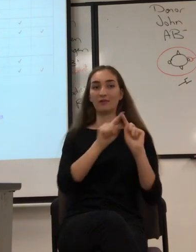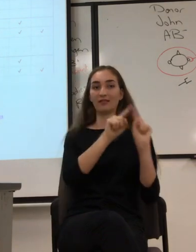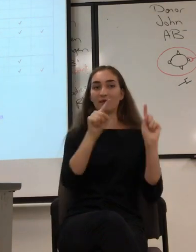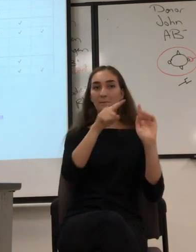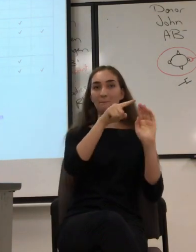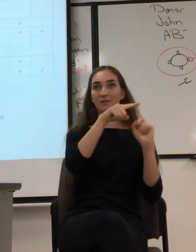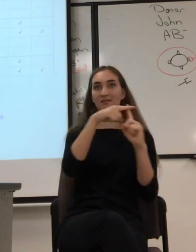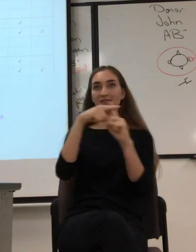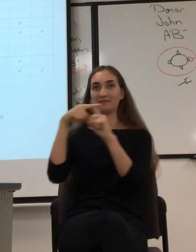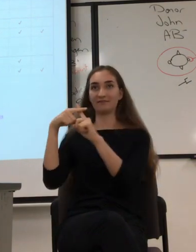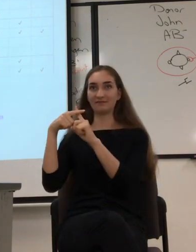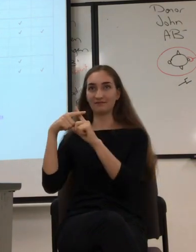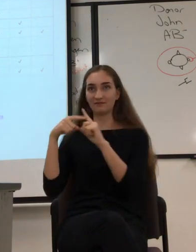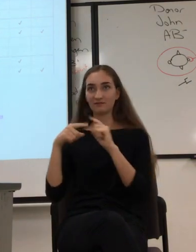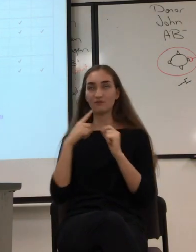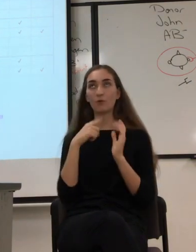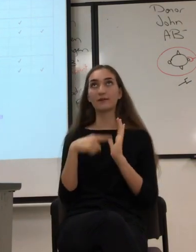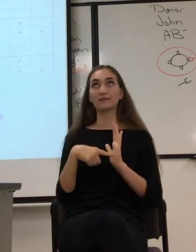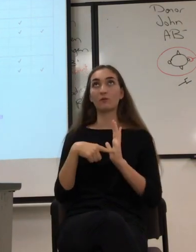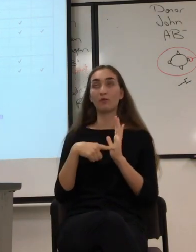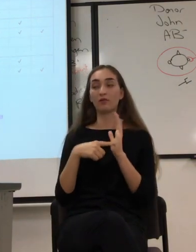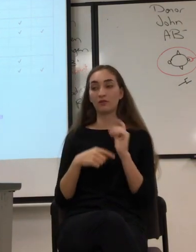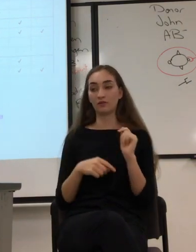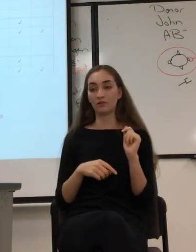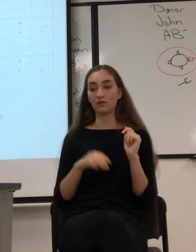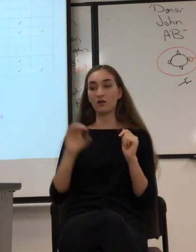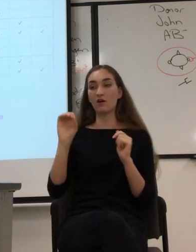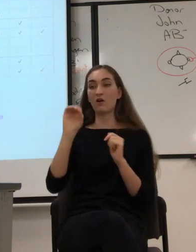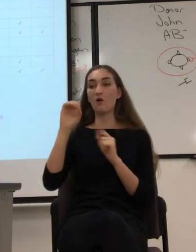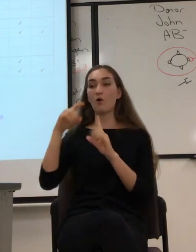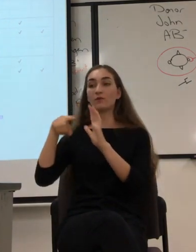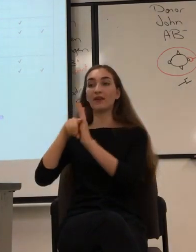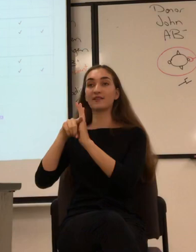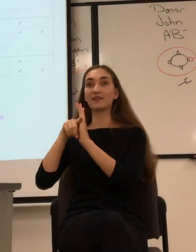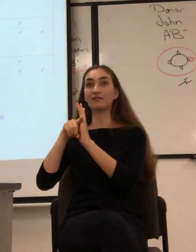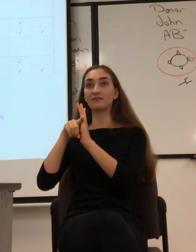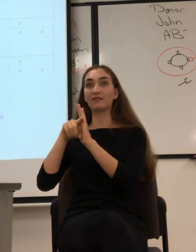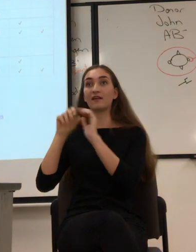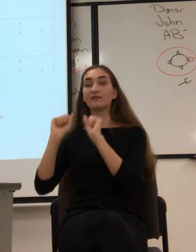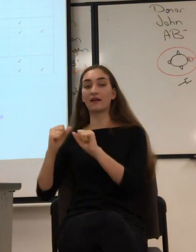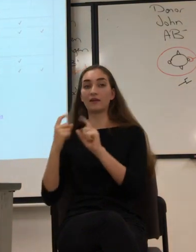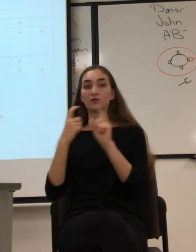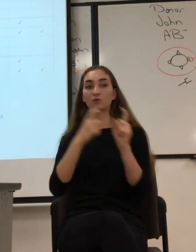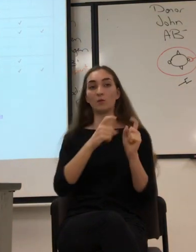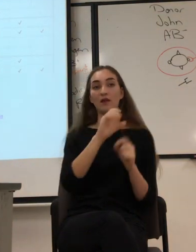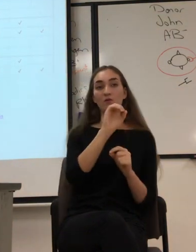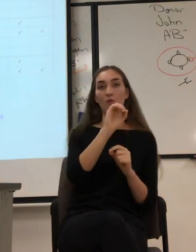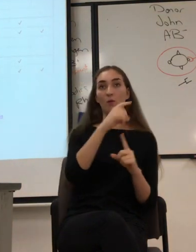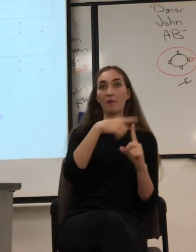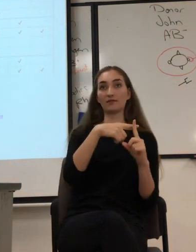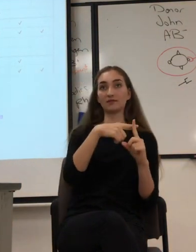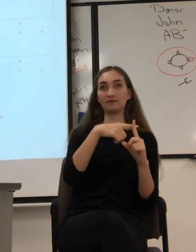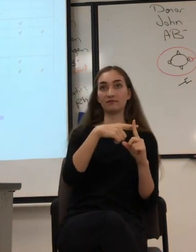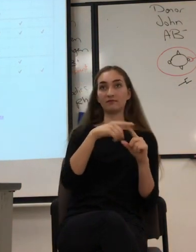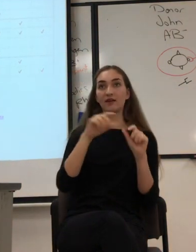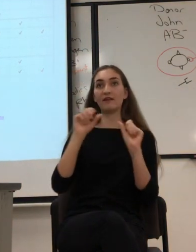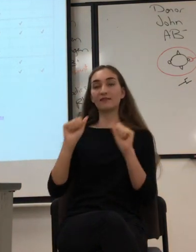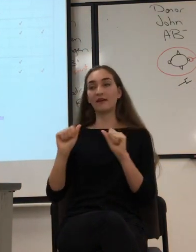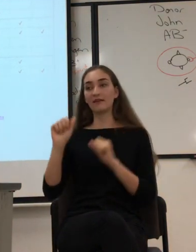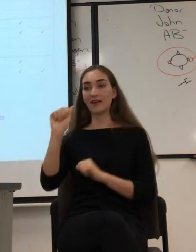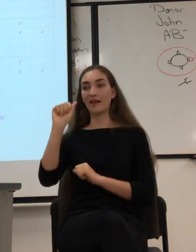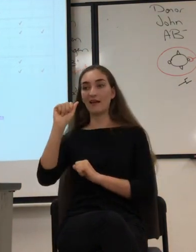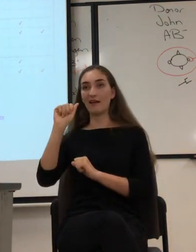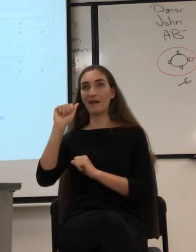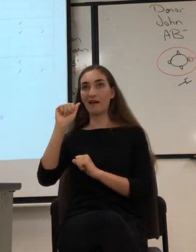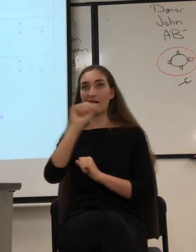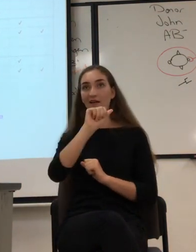positive, like for example, O neg can give to an O positive. An A neg